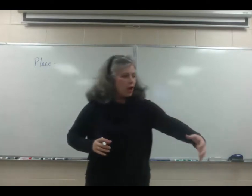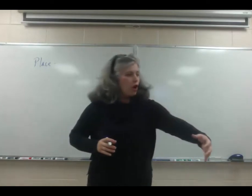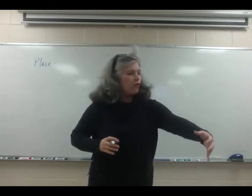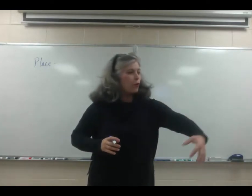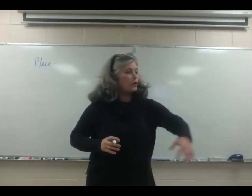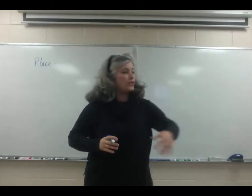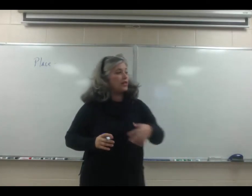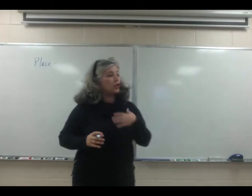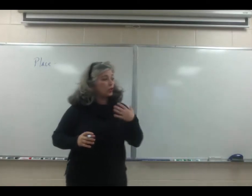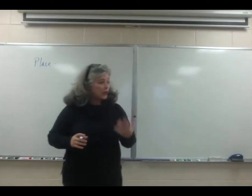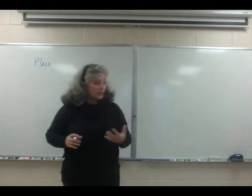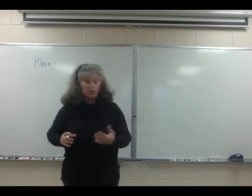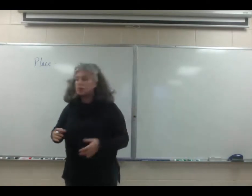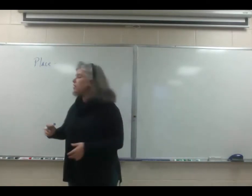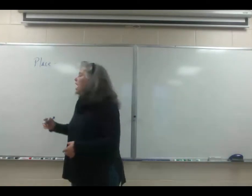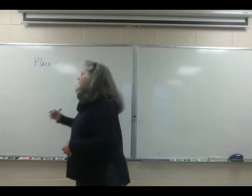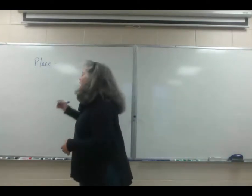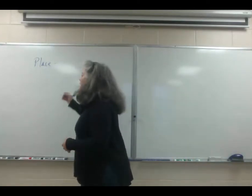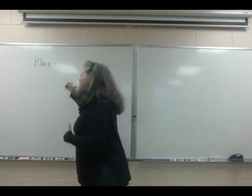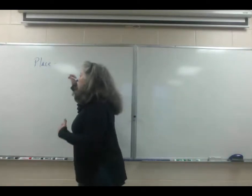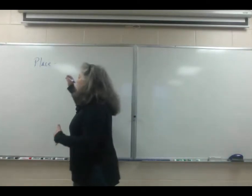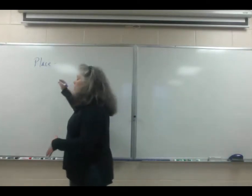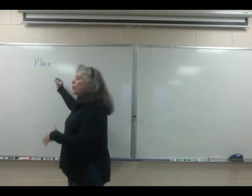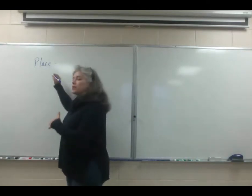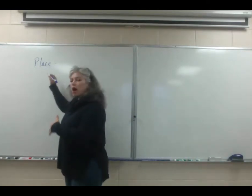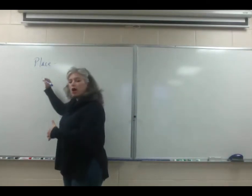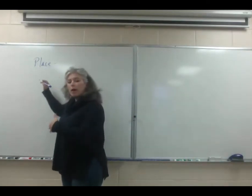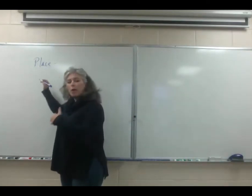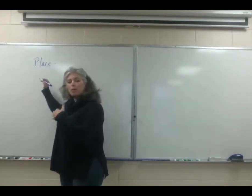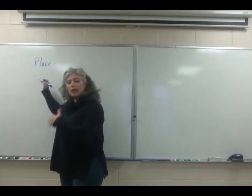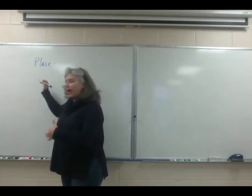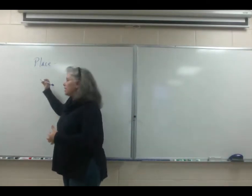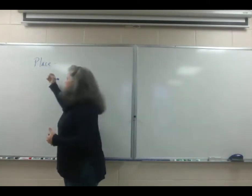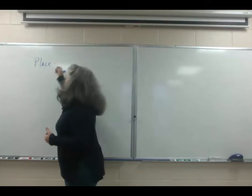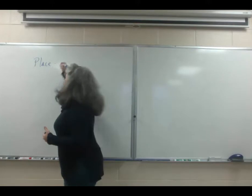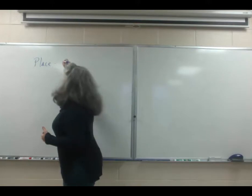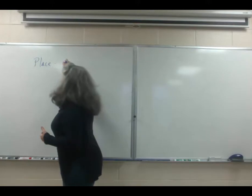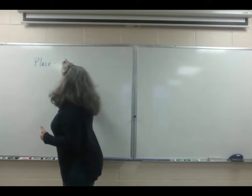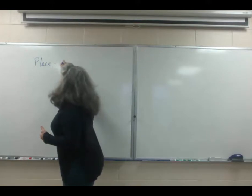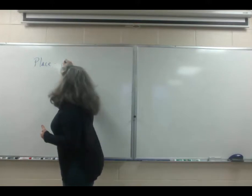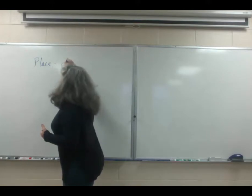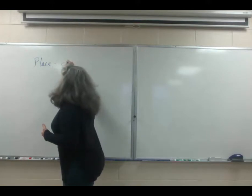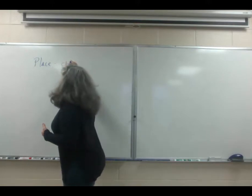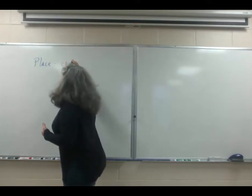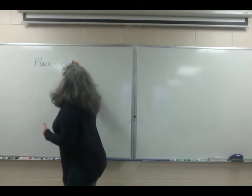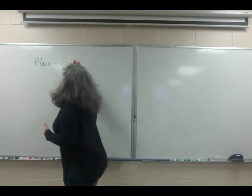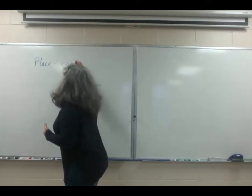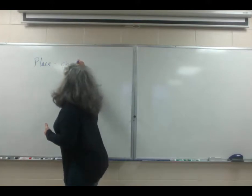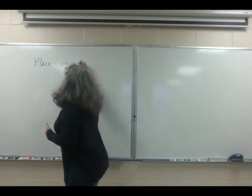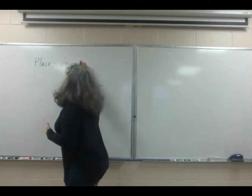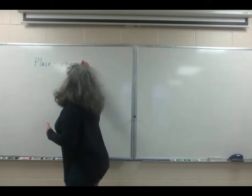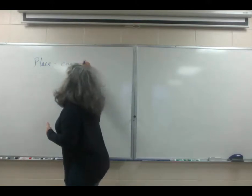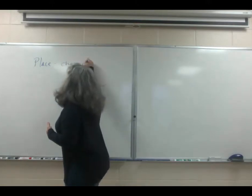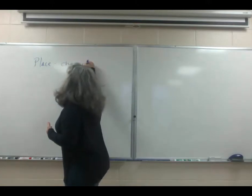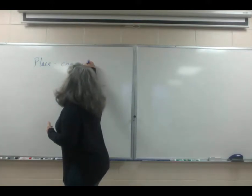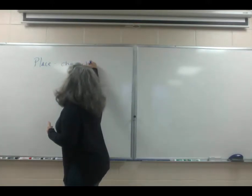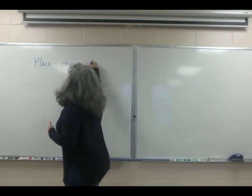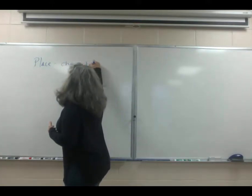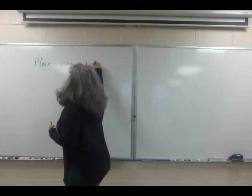for particular reasons. And when we talk about place, we want to know characteristics.